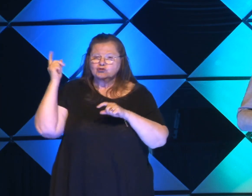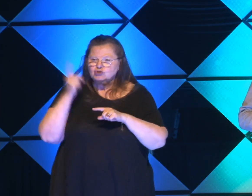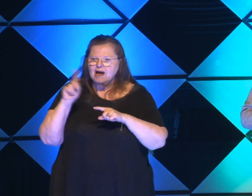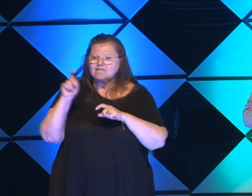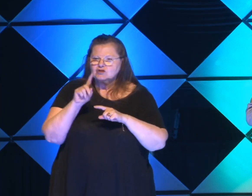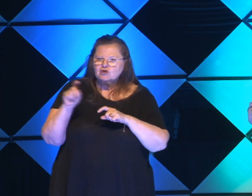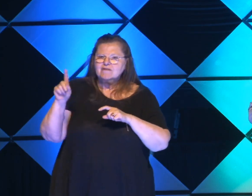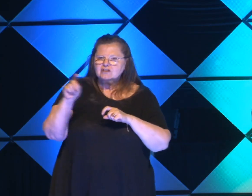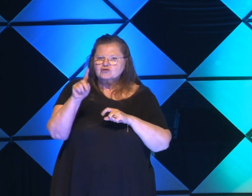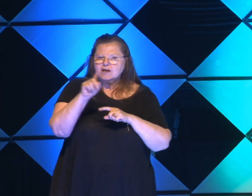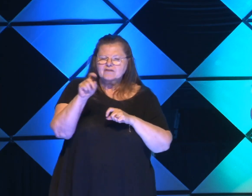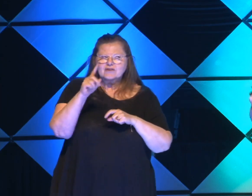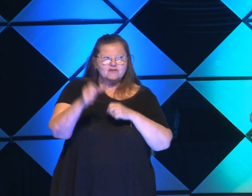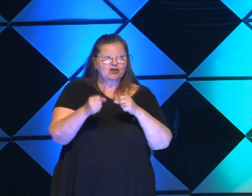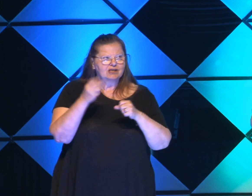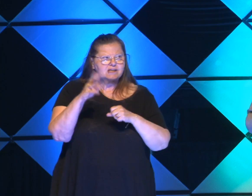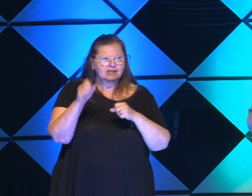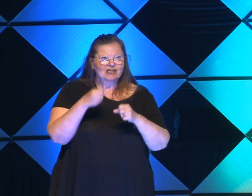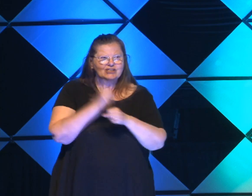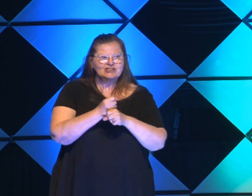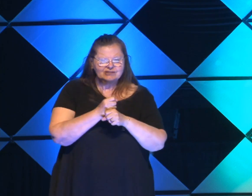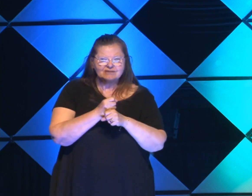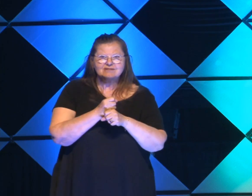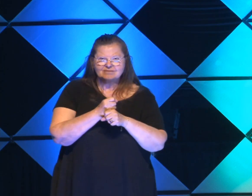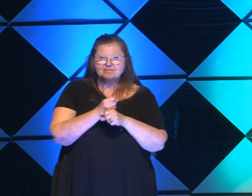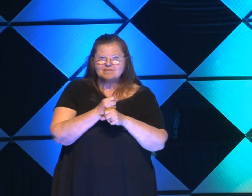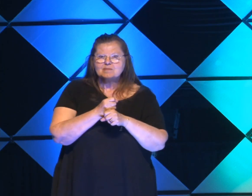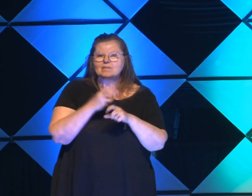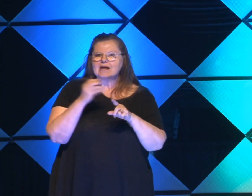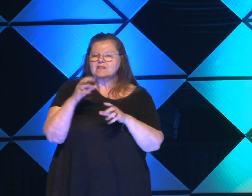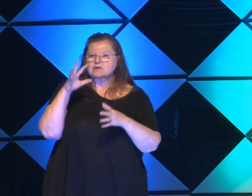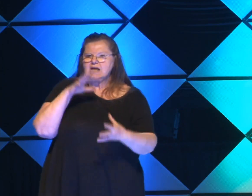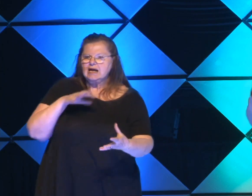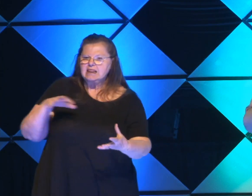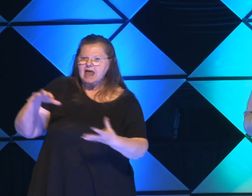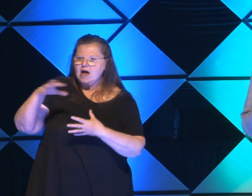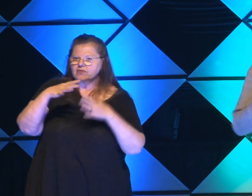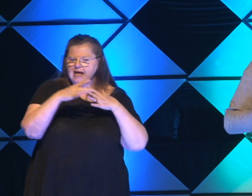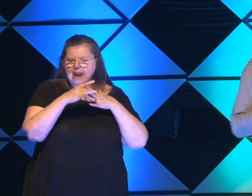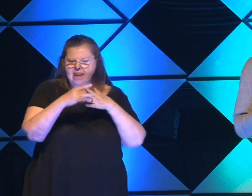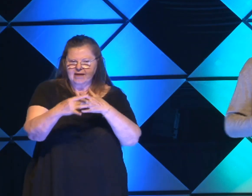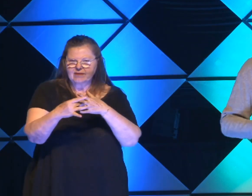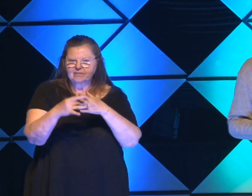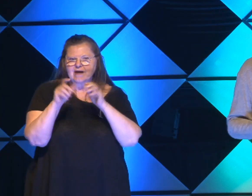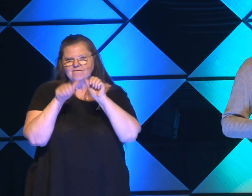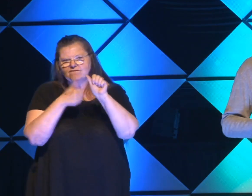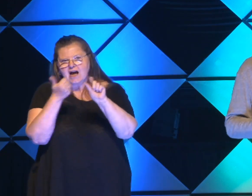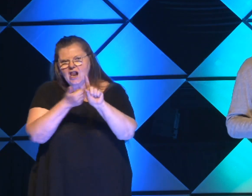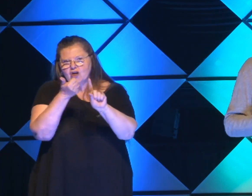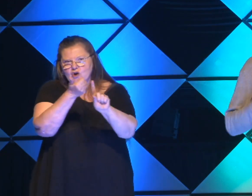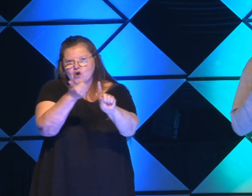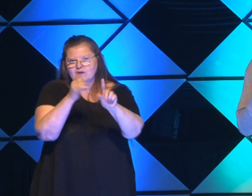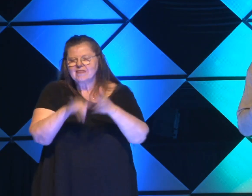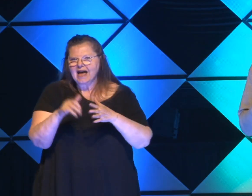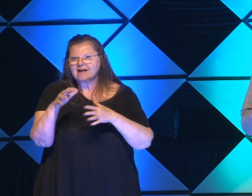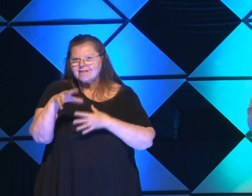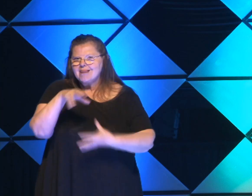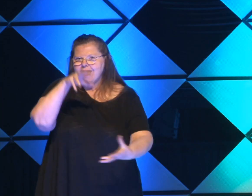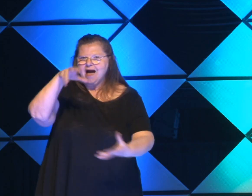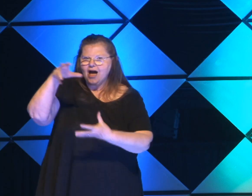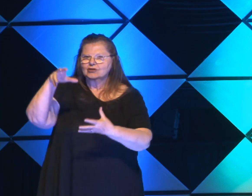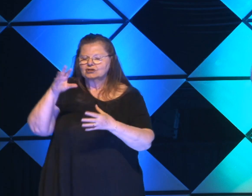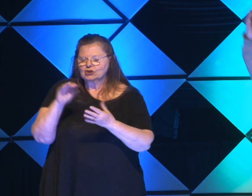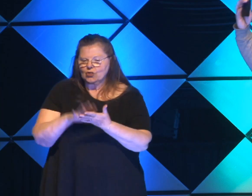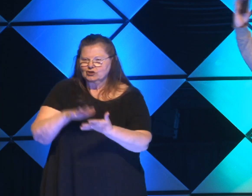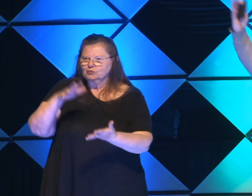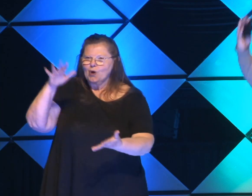40 years, that there was a cloud that guided them, the story says. So this cloud and this smoke